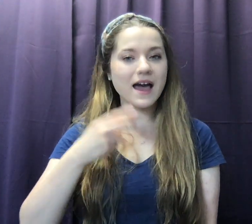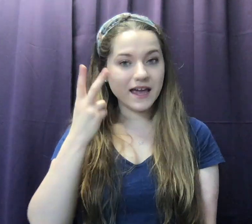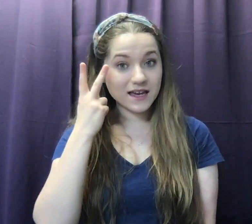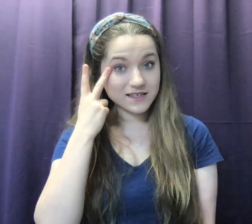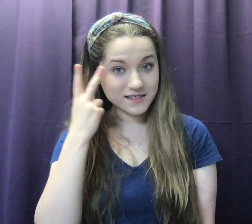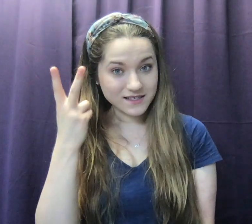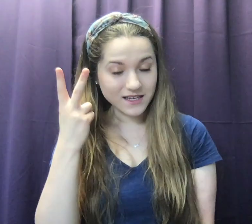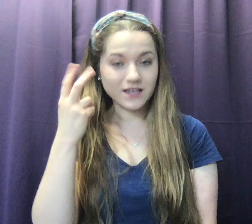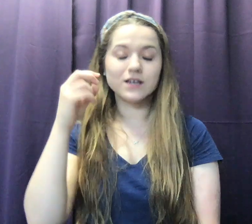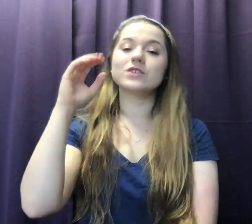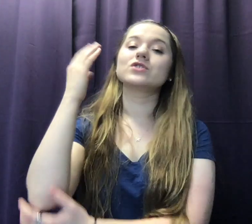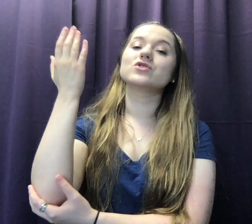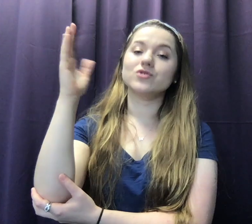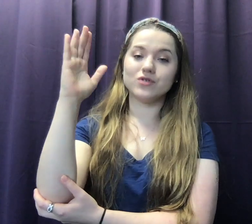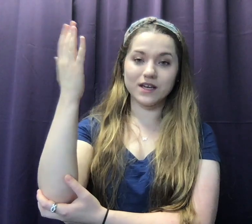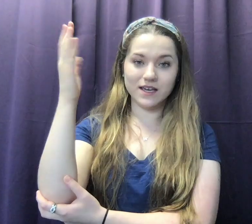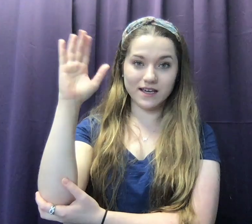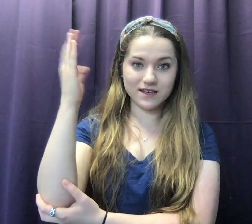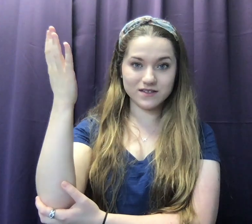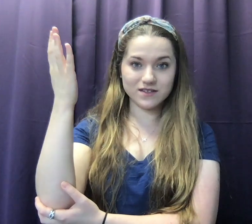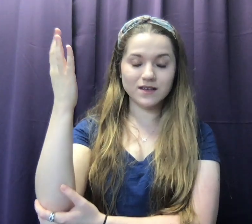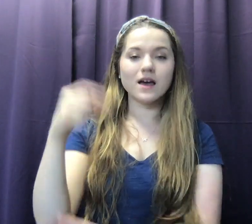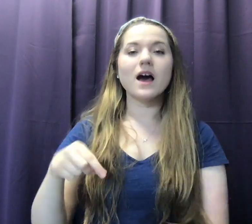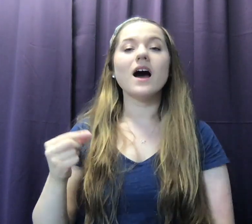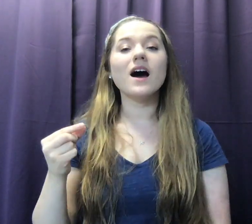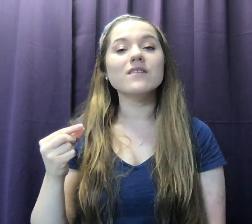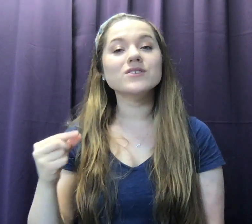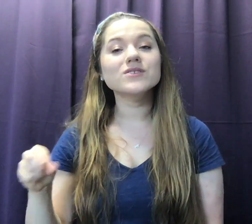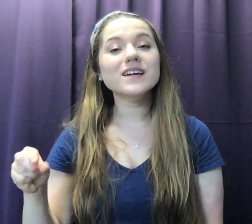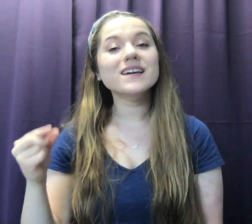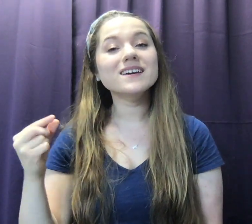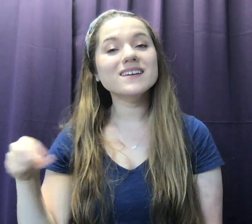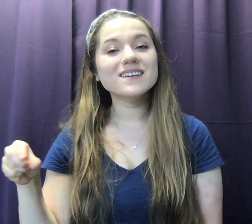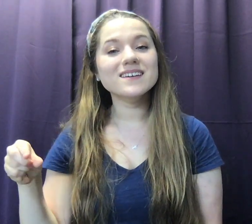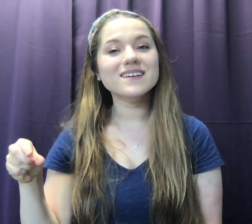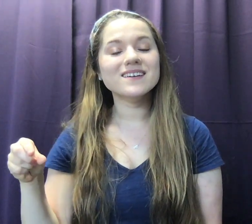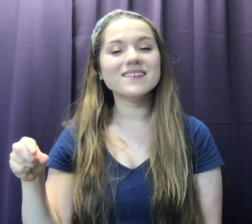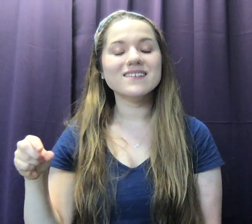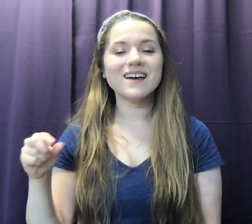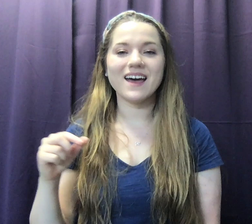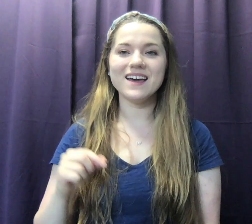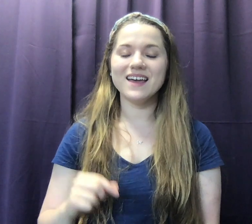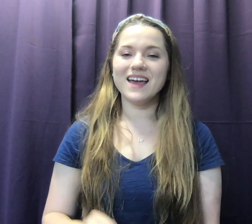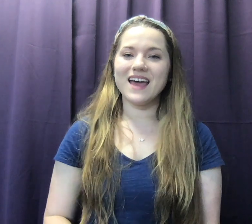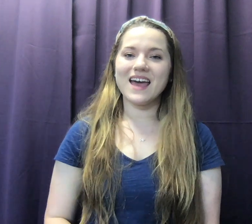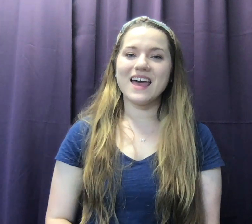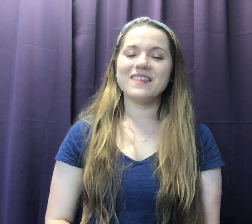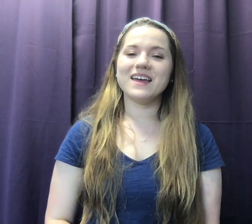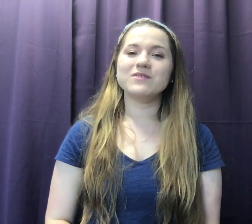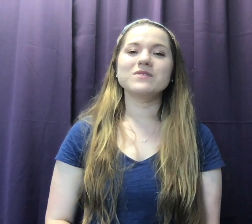I see trees of green, okay? And then if you need